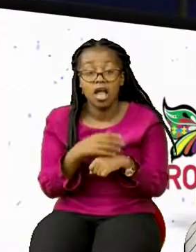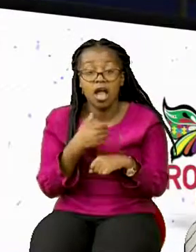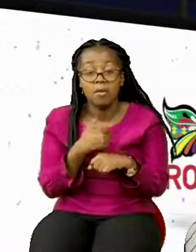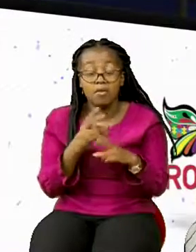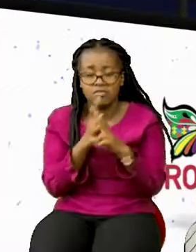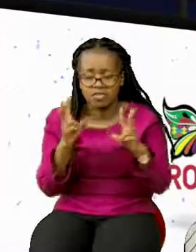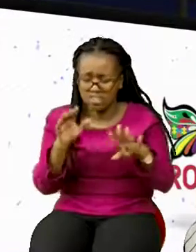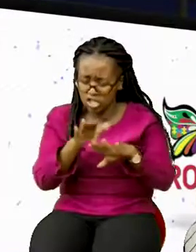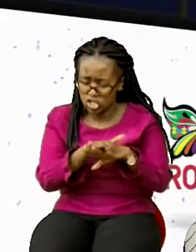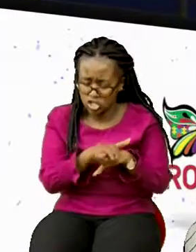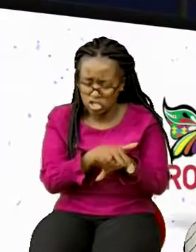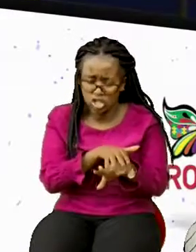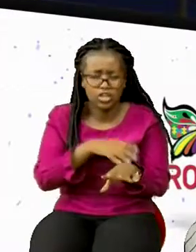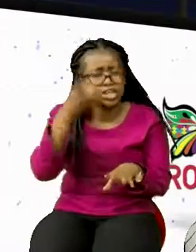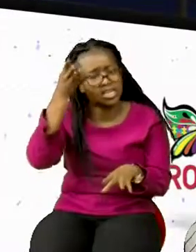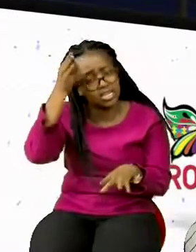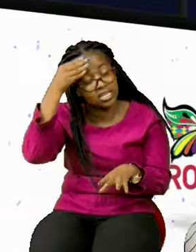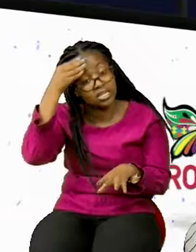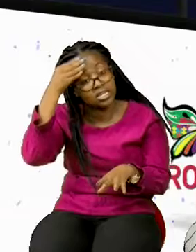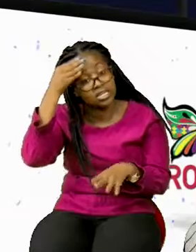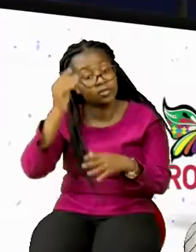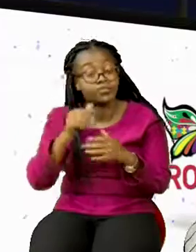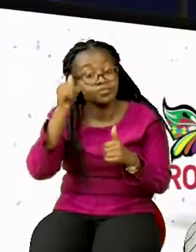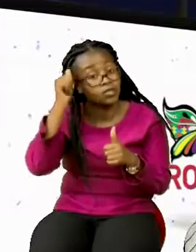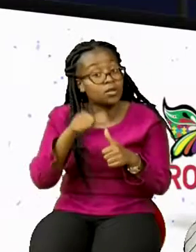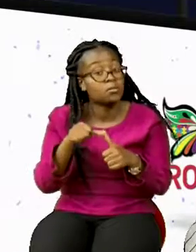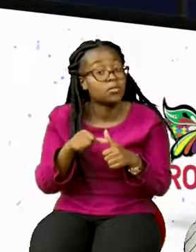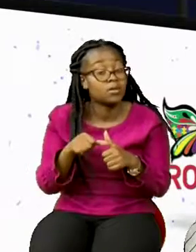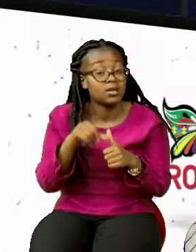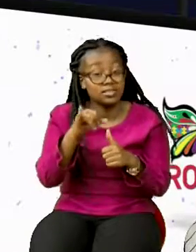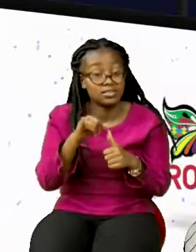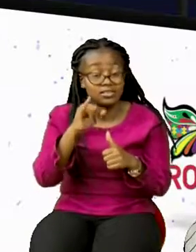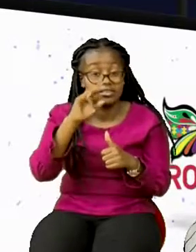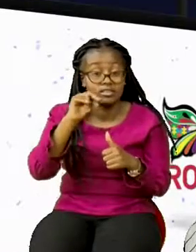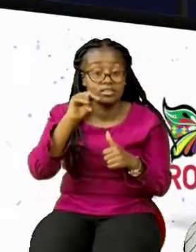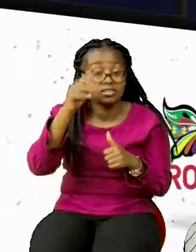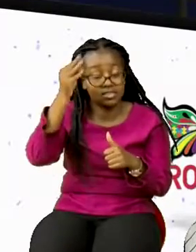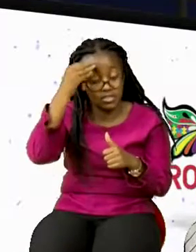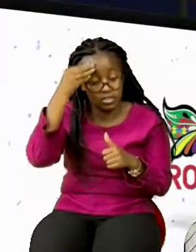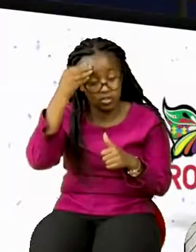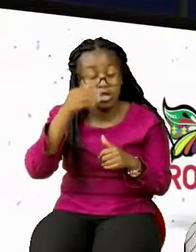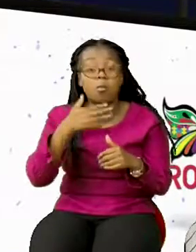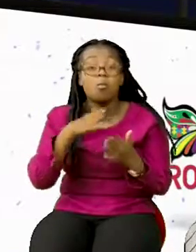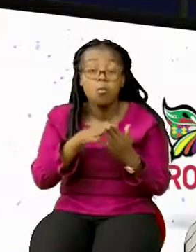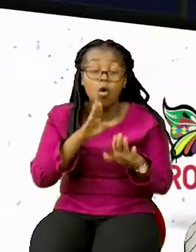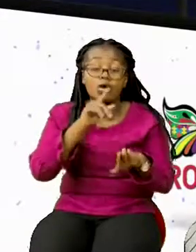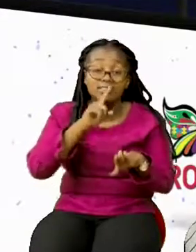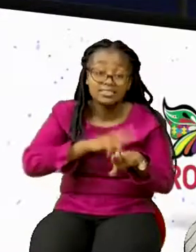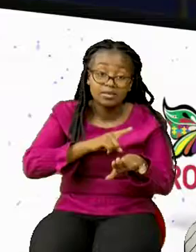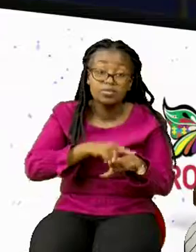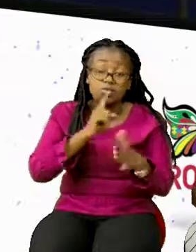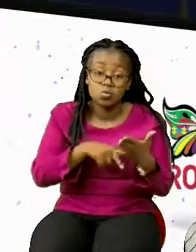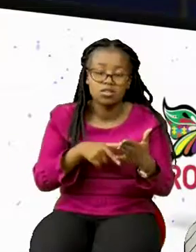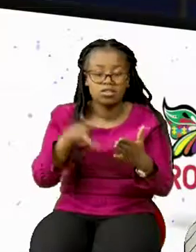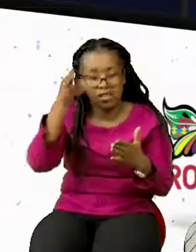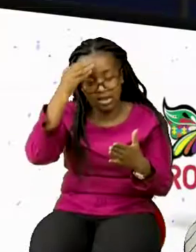very slow in learning. Not that they're not getting you. Remember, intellectual disability is just that they need more time in what it is that they're